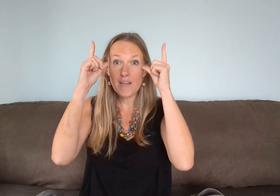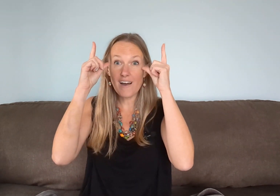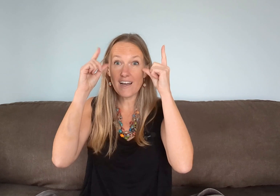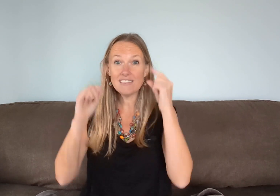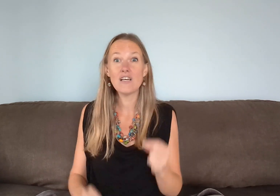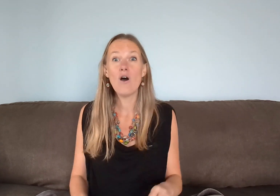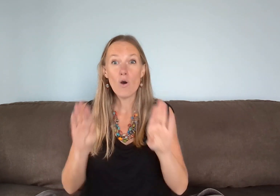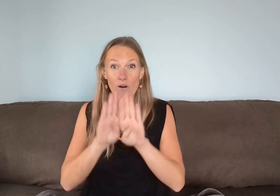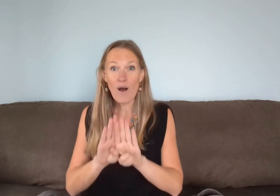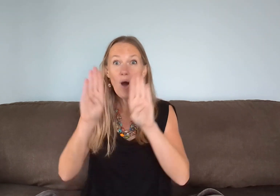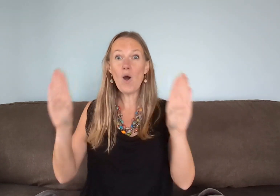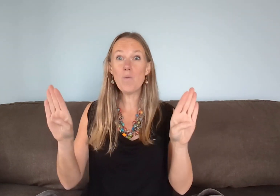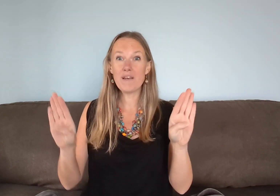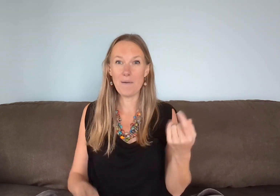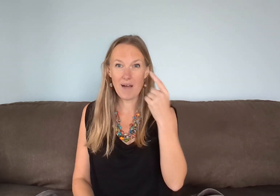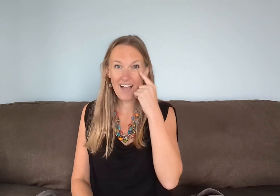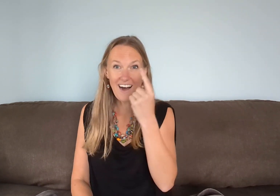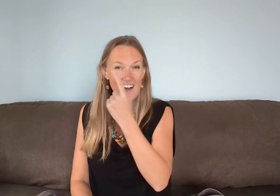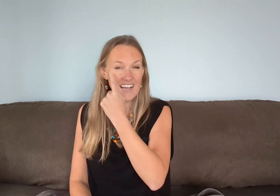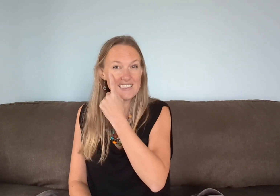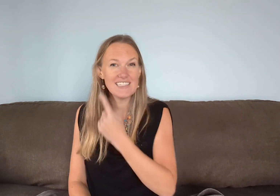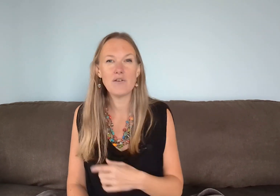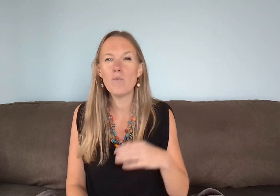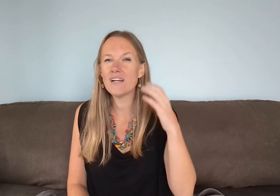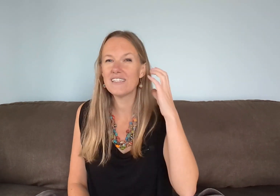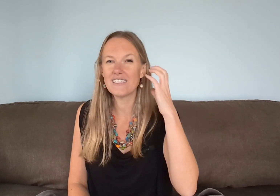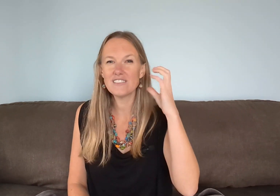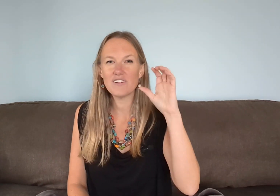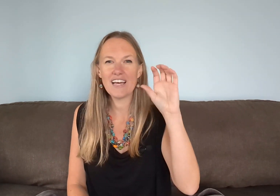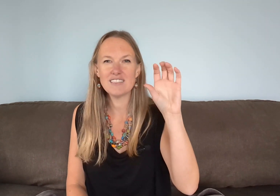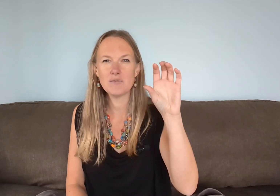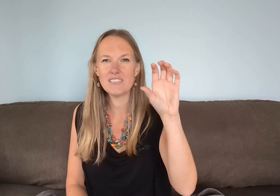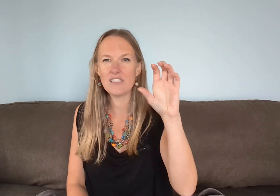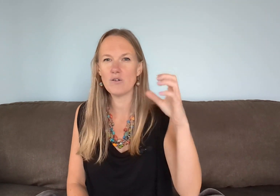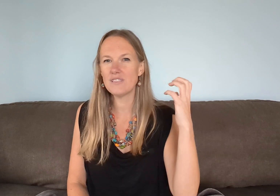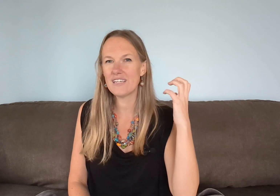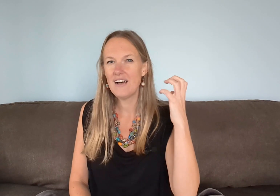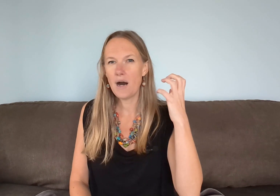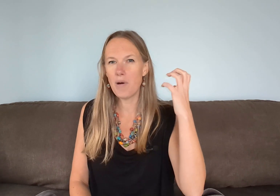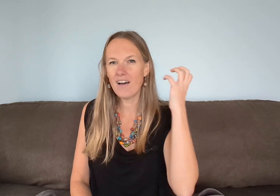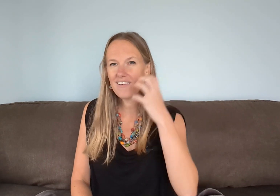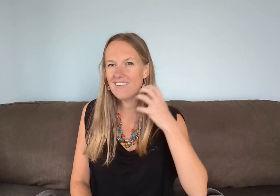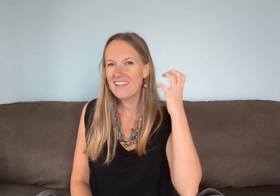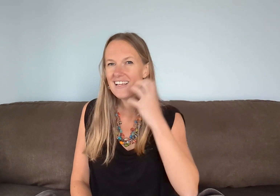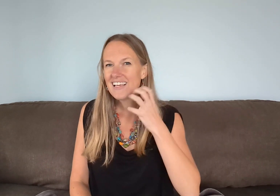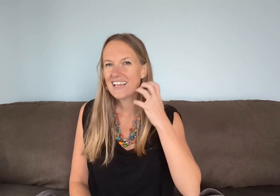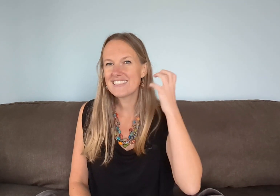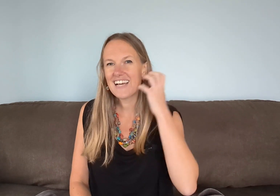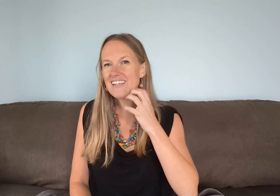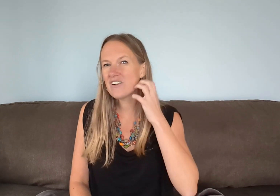my eyes or open up my eyes in wonder. So for that, it's almost like you're holding a bottle and just kind of